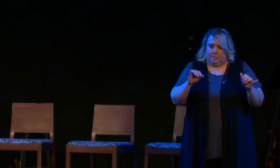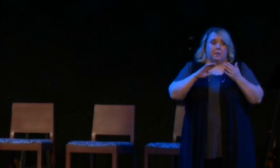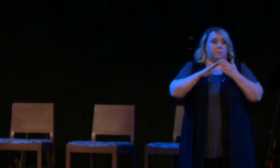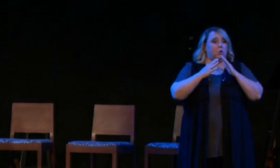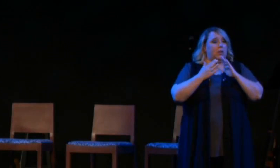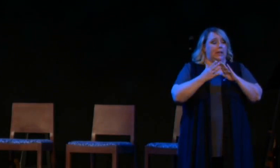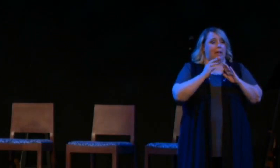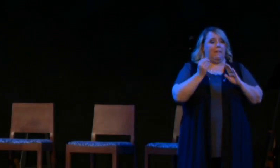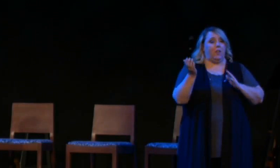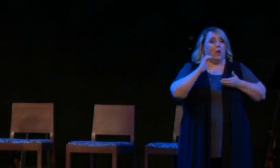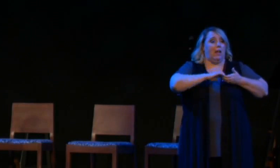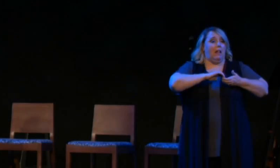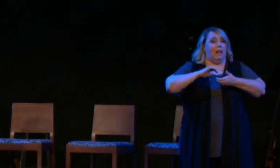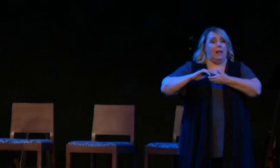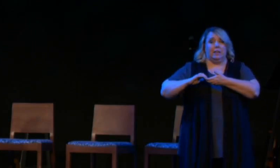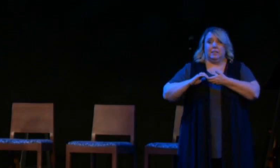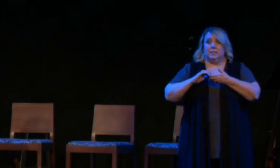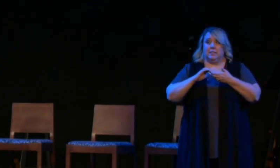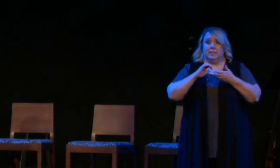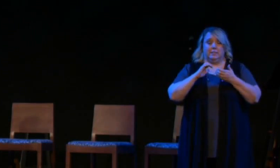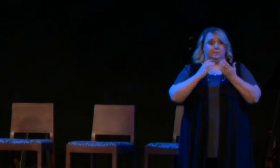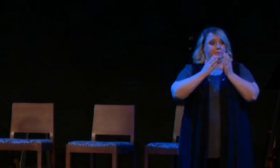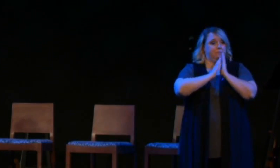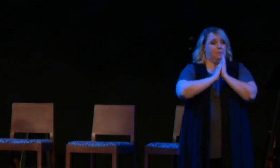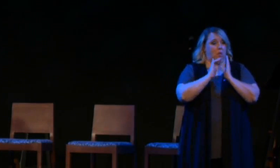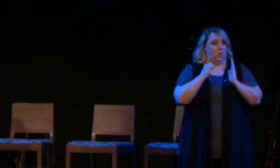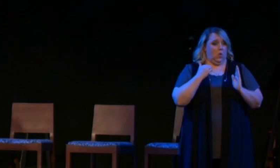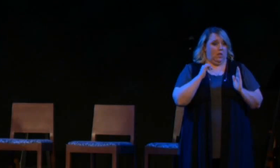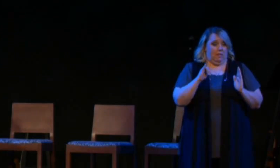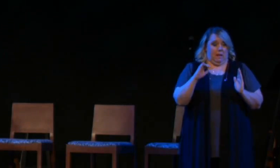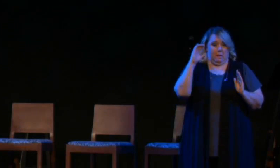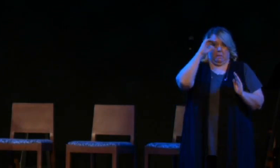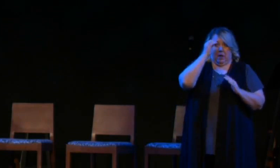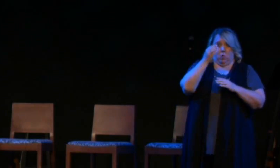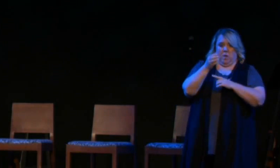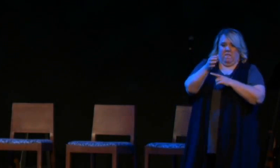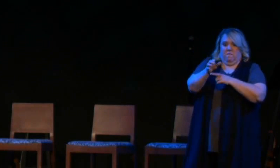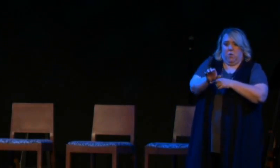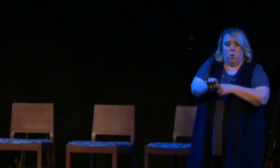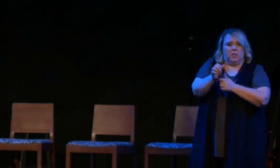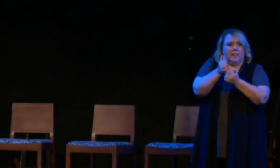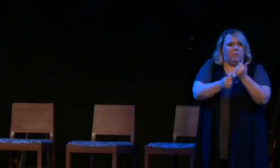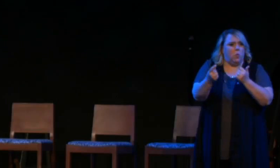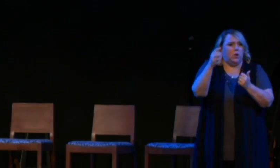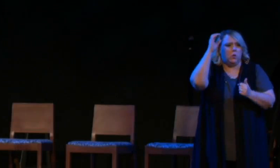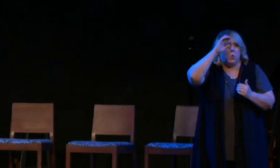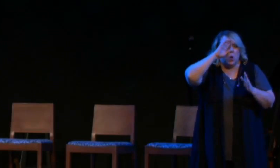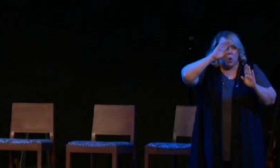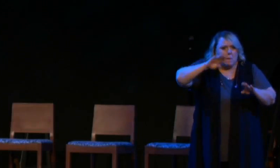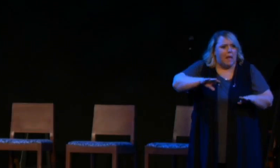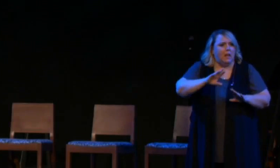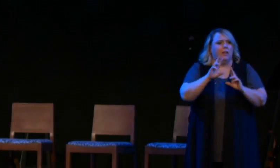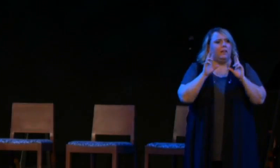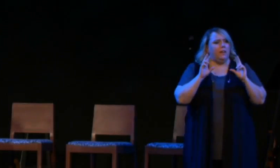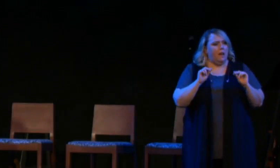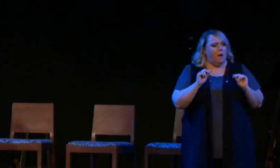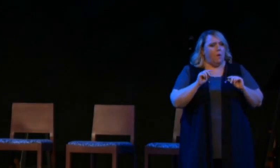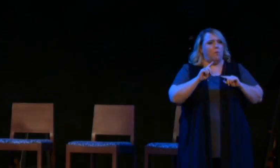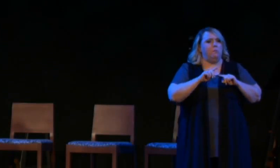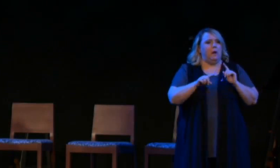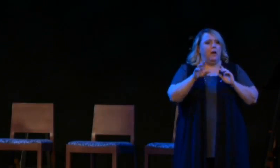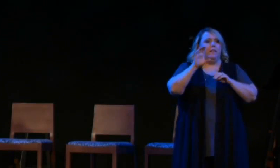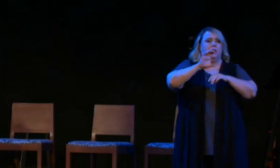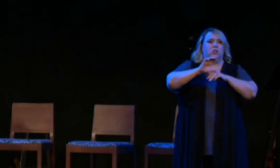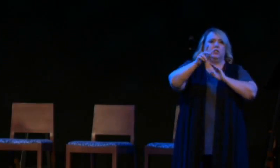asking that we then take that opinion and force everyone to obey, but that the church, through its policies, should